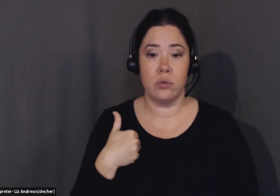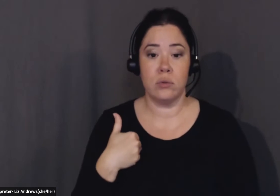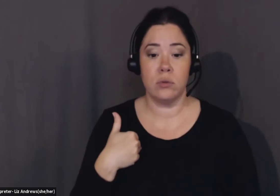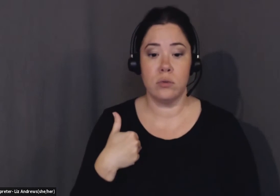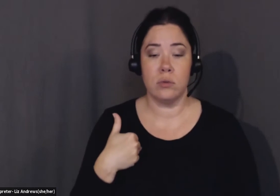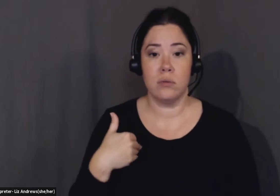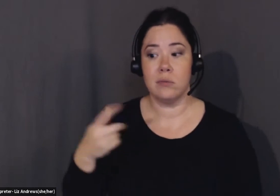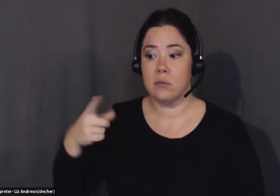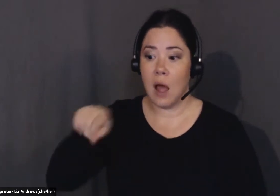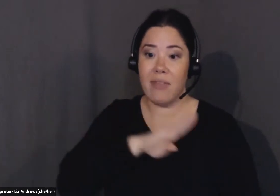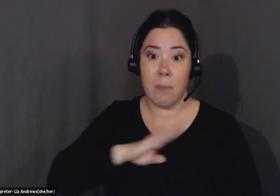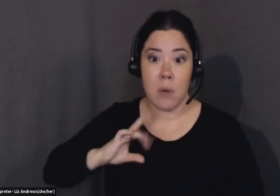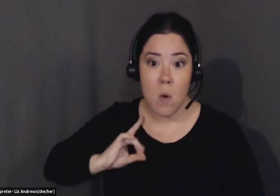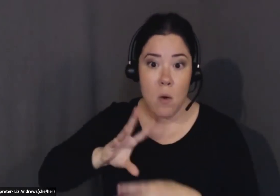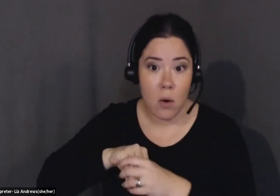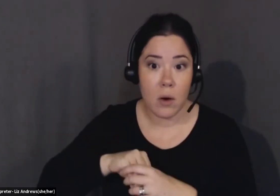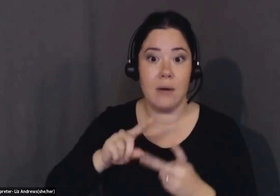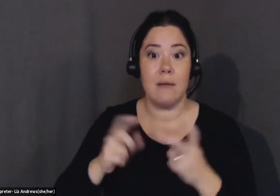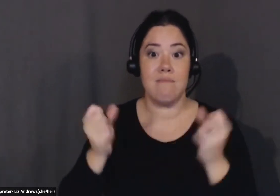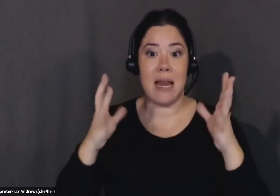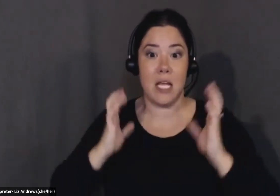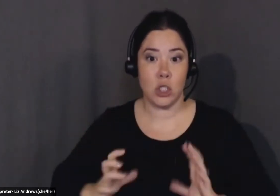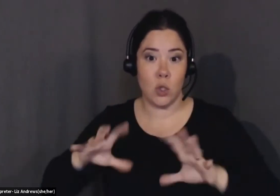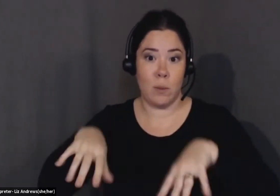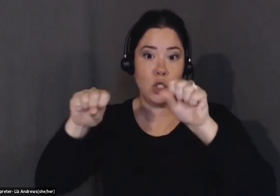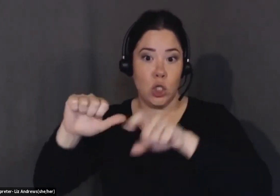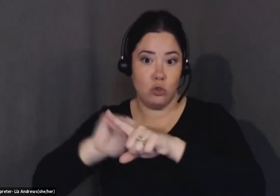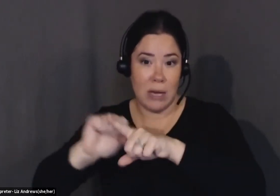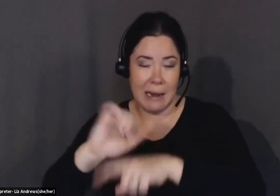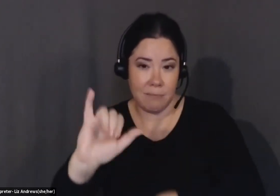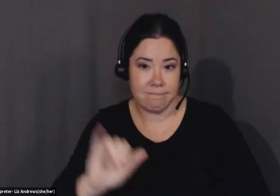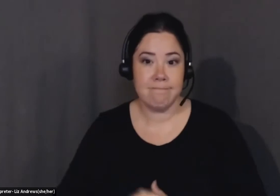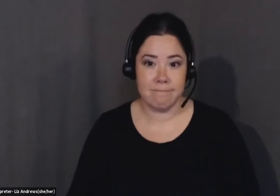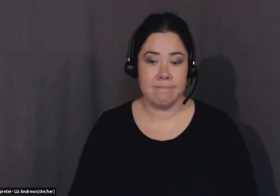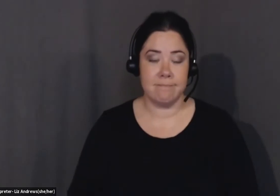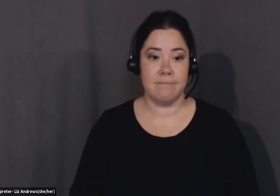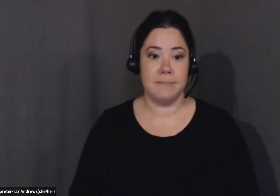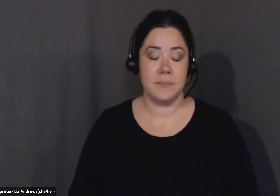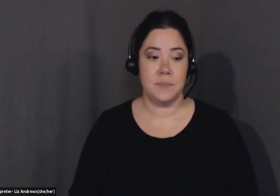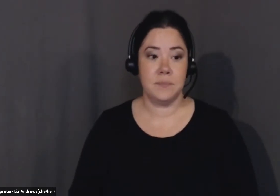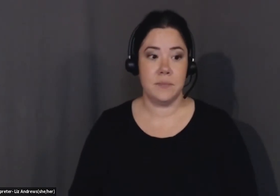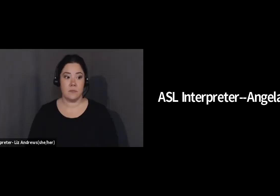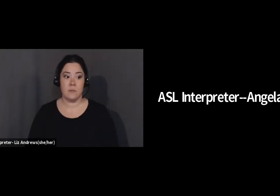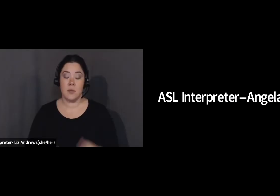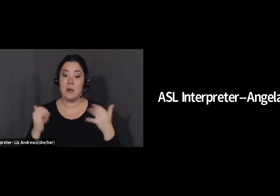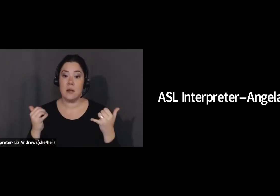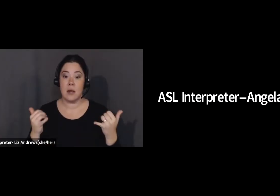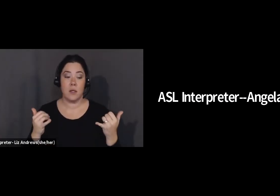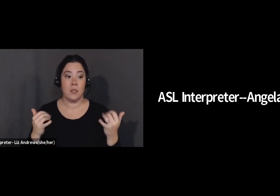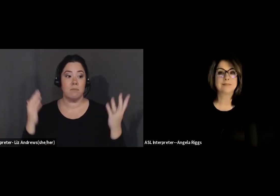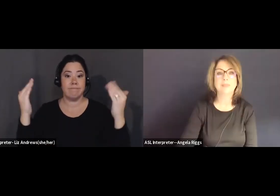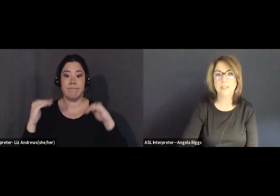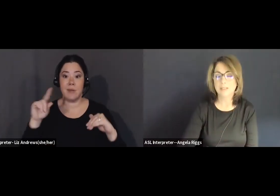board and also our consumers that have taken that training as well. So with that, Question